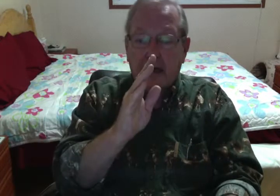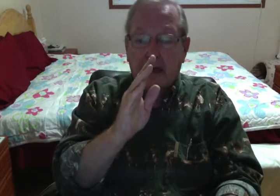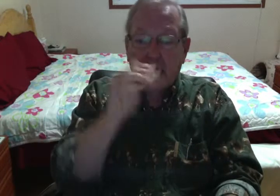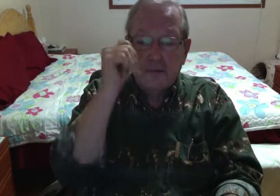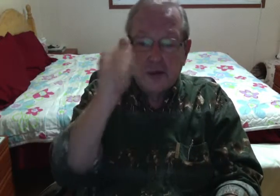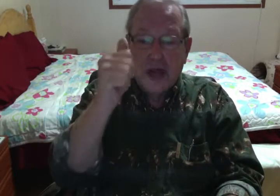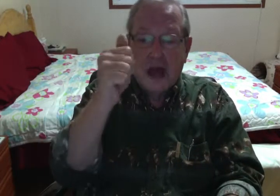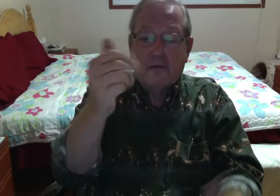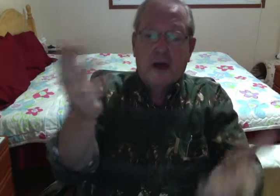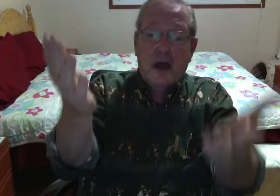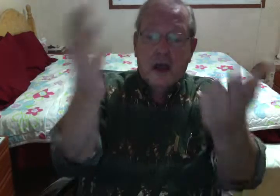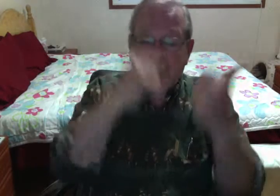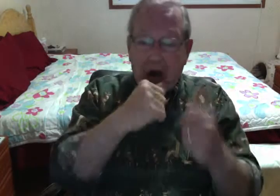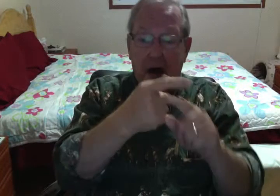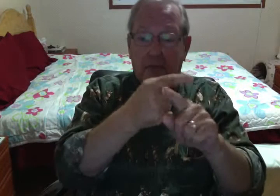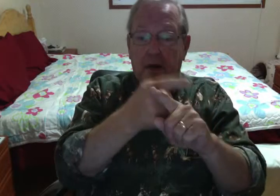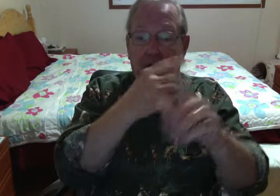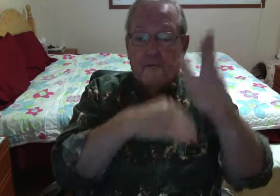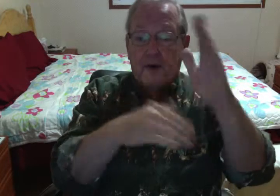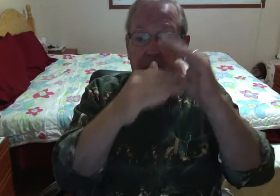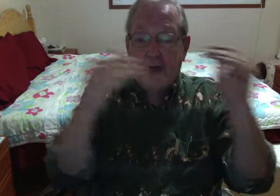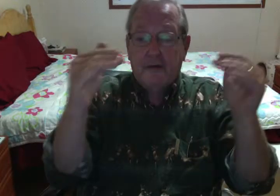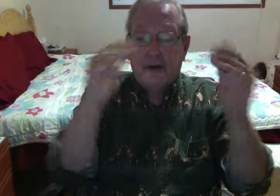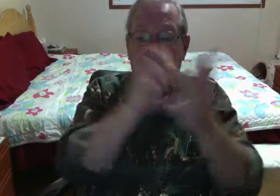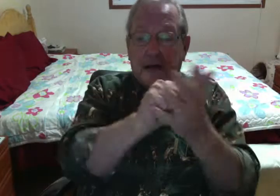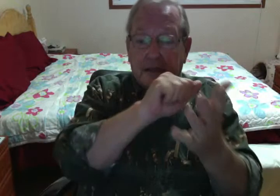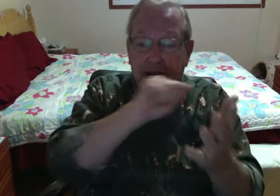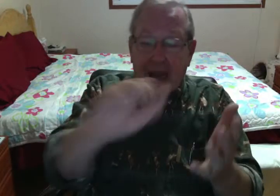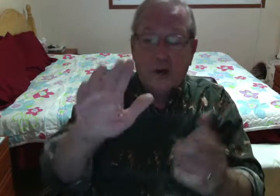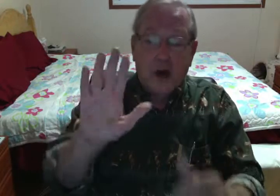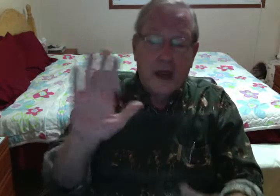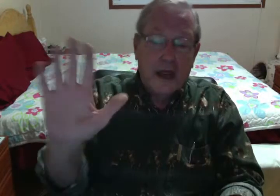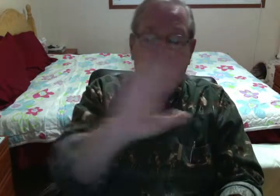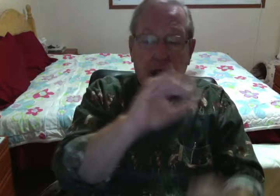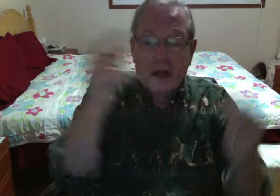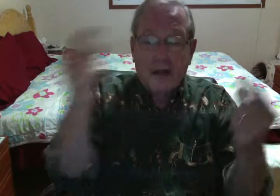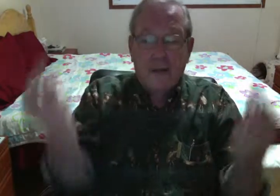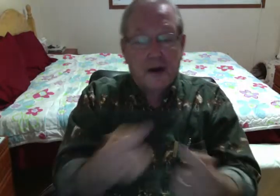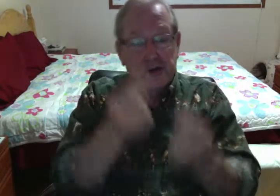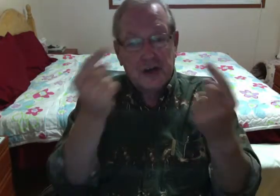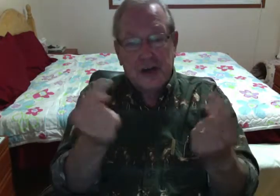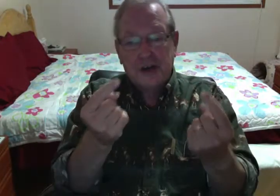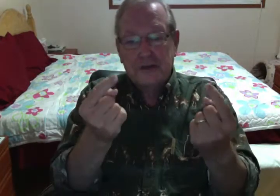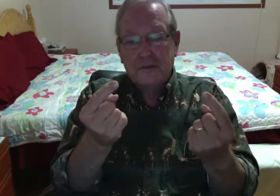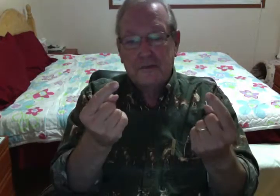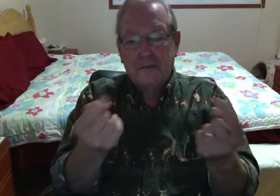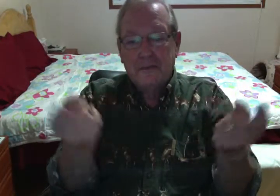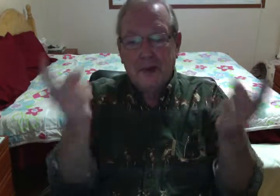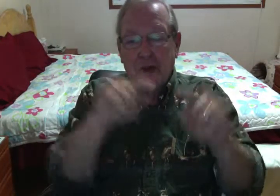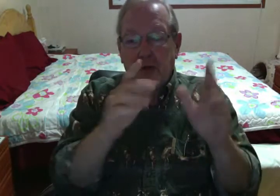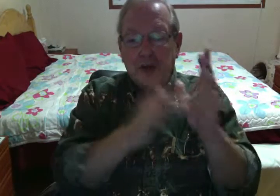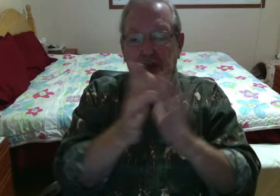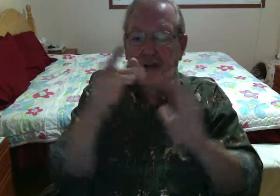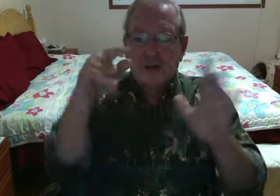himself, come from heaven to take away their sins. When Jesus